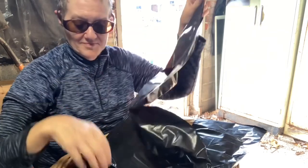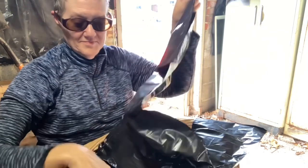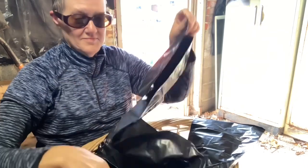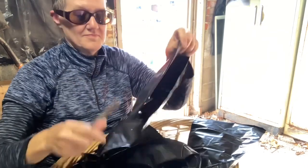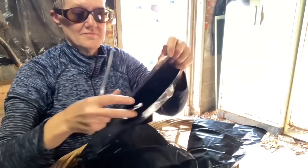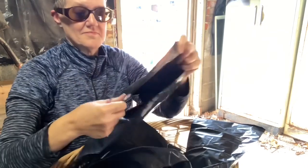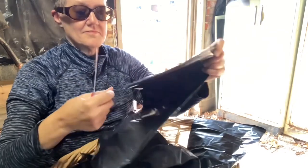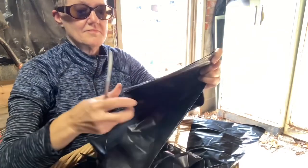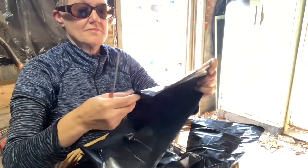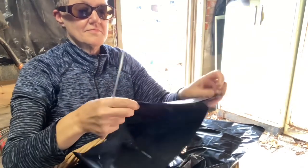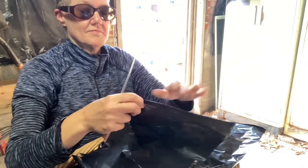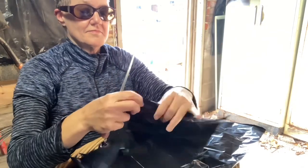That means it's the bottom.